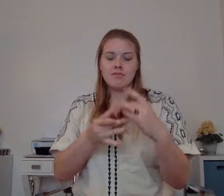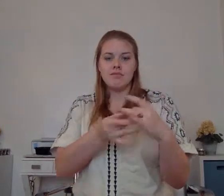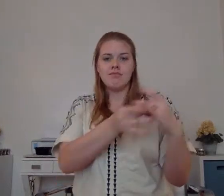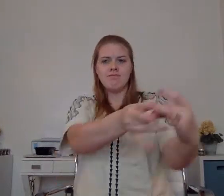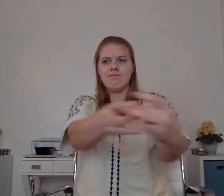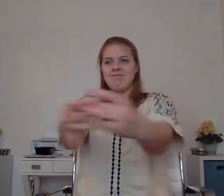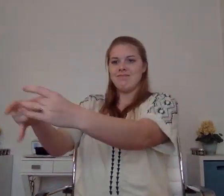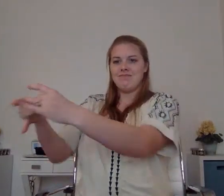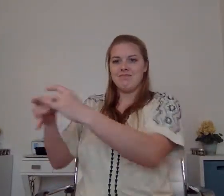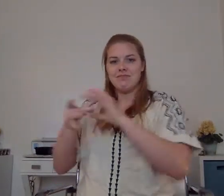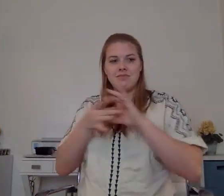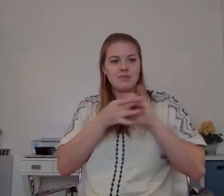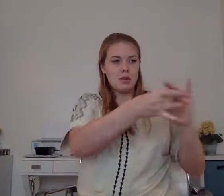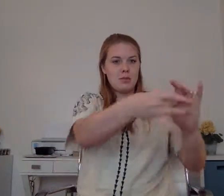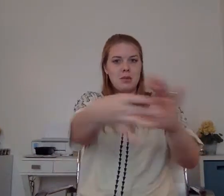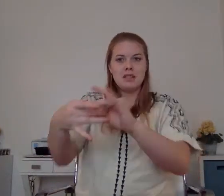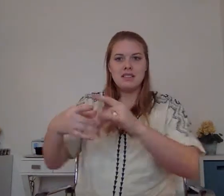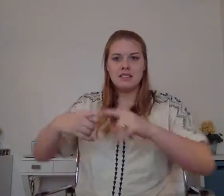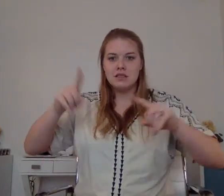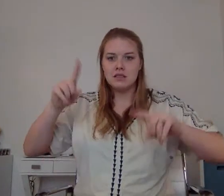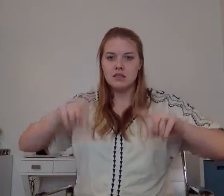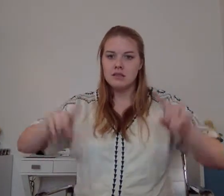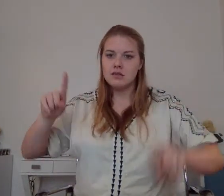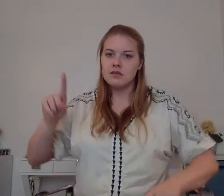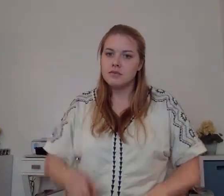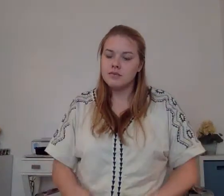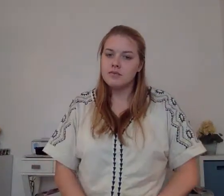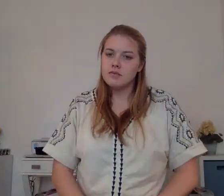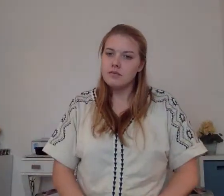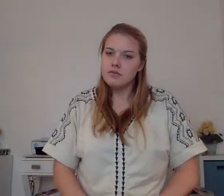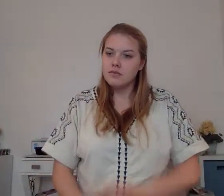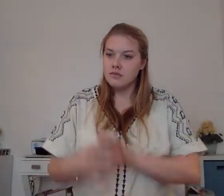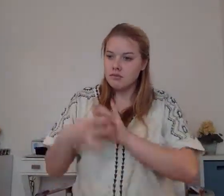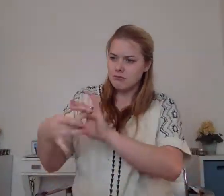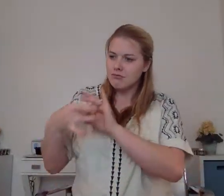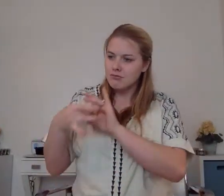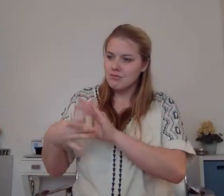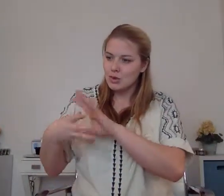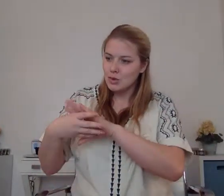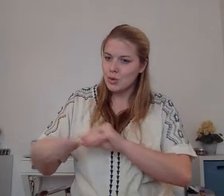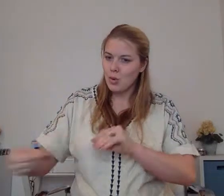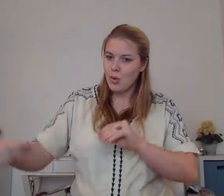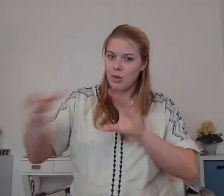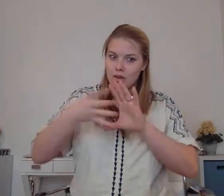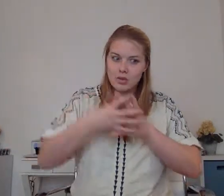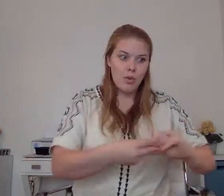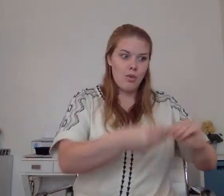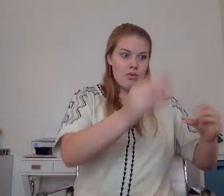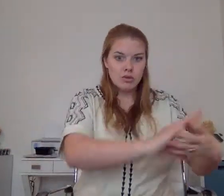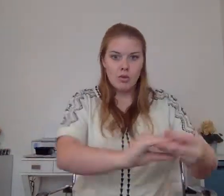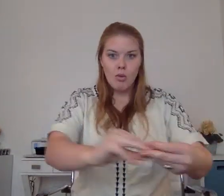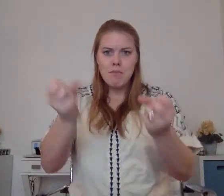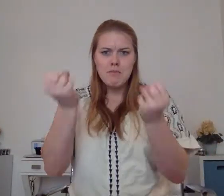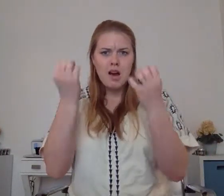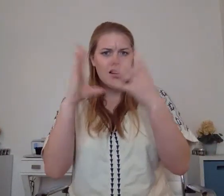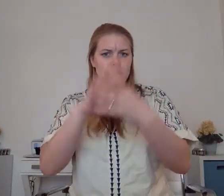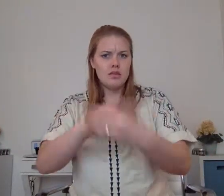all of us do. And multiple attachments means multiple stories. As writers,